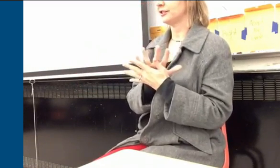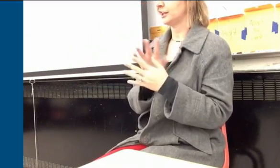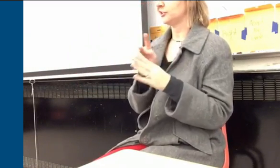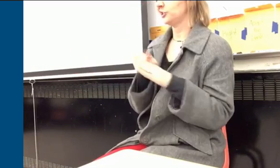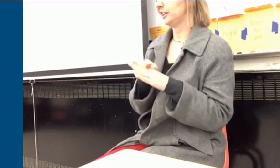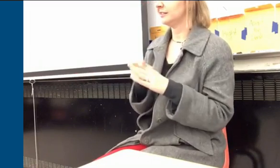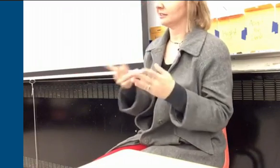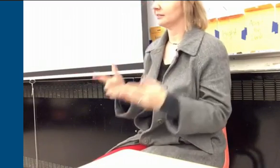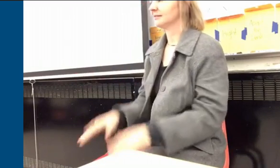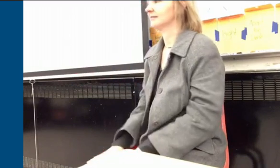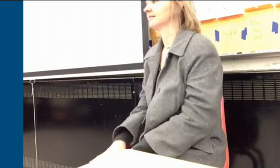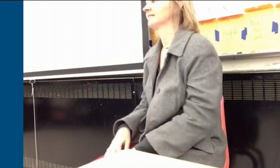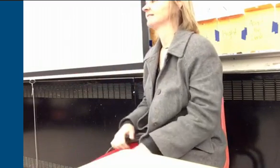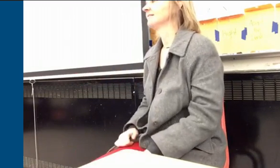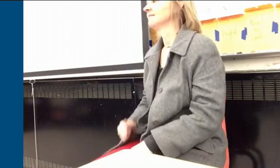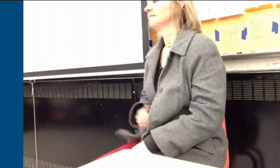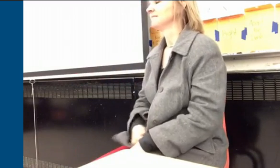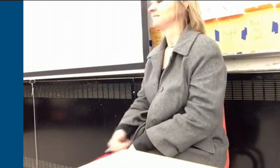of that.